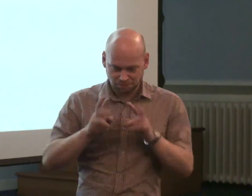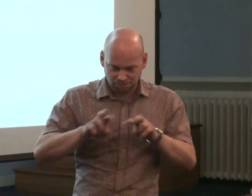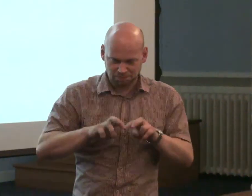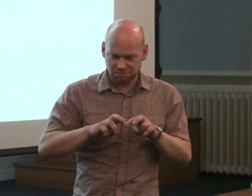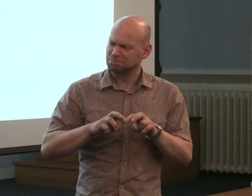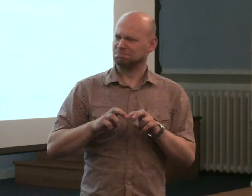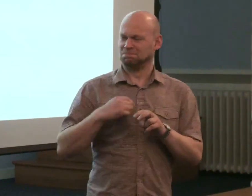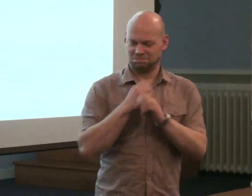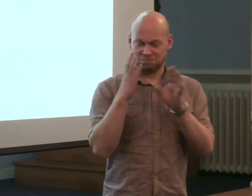You mentioned about deafhood.